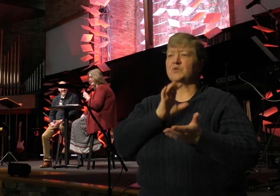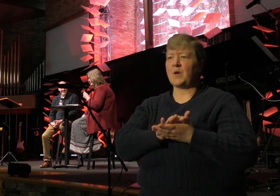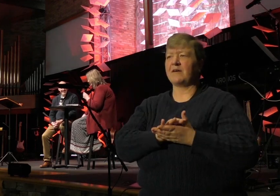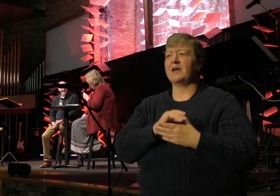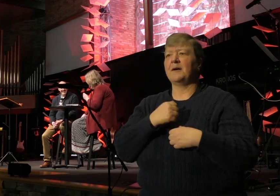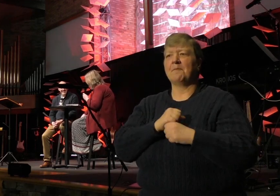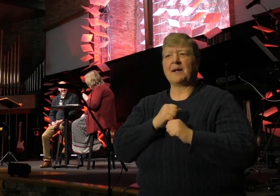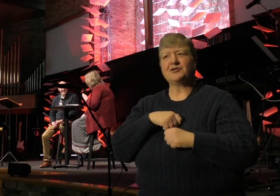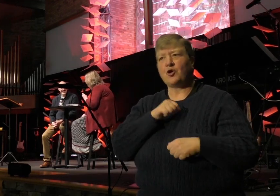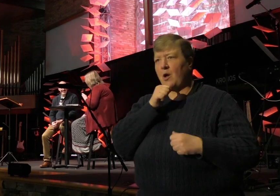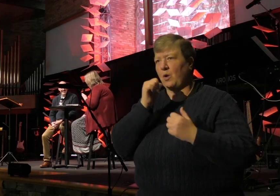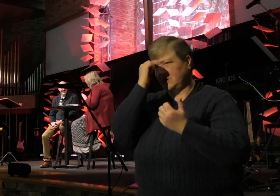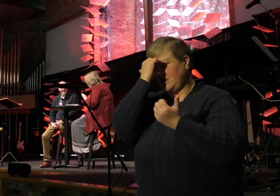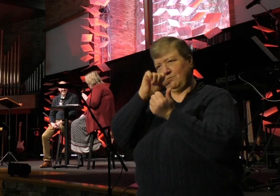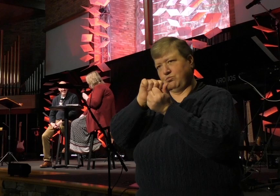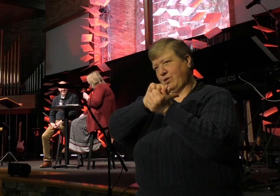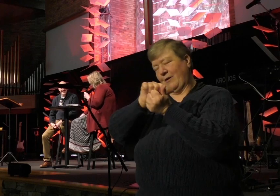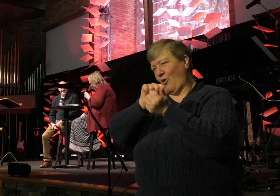hadn't been brainwashed.